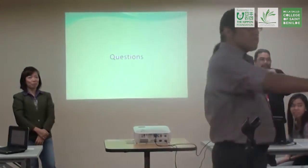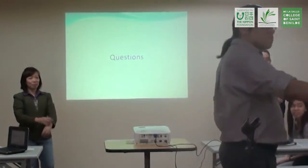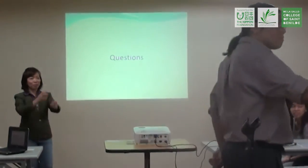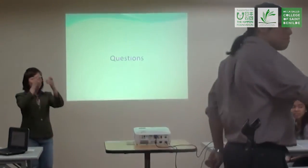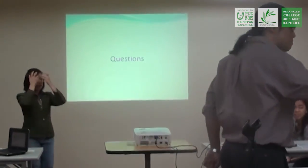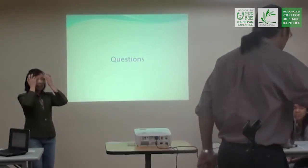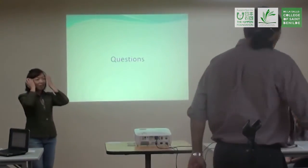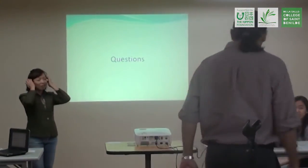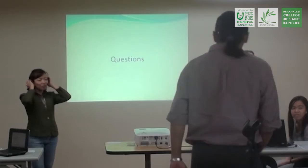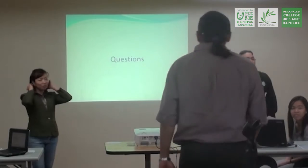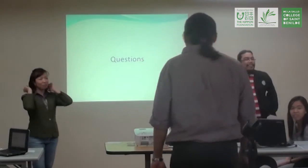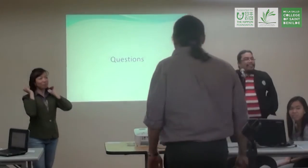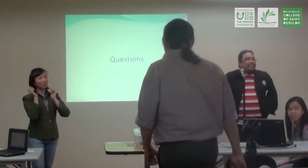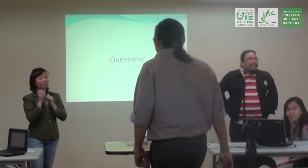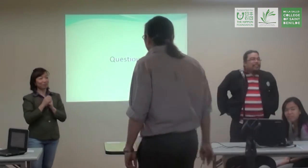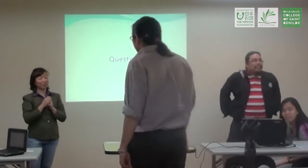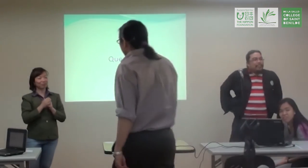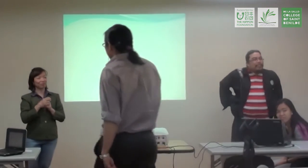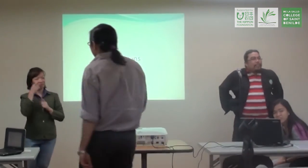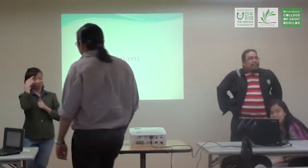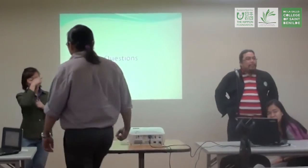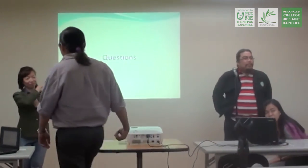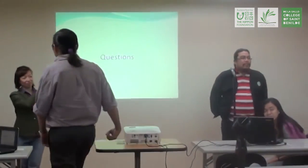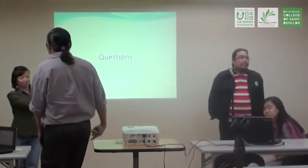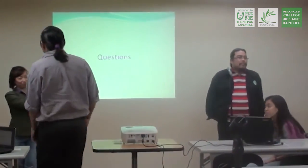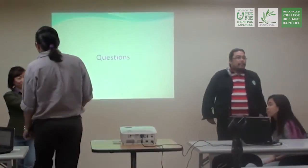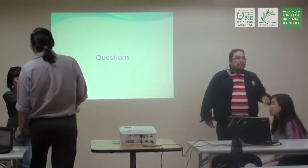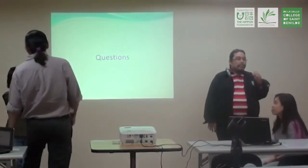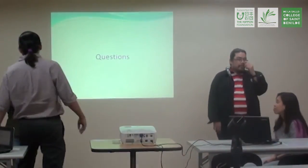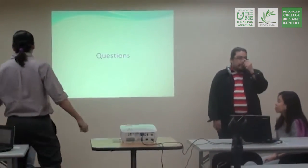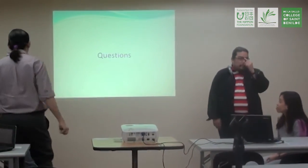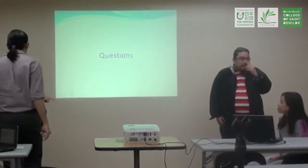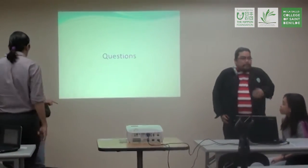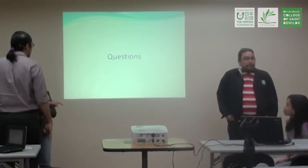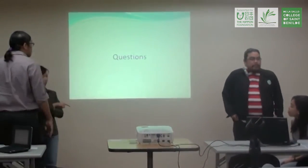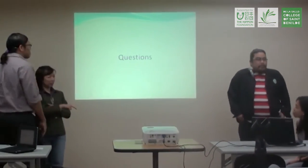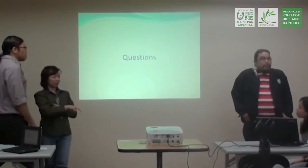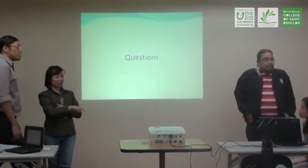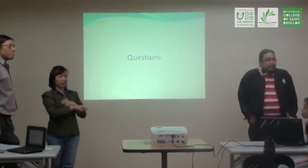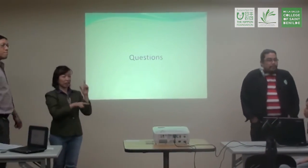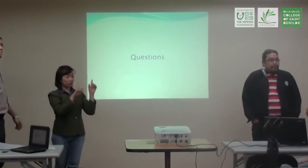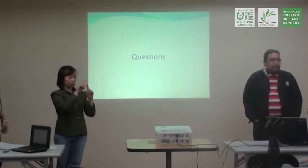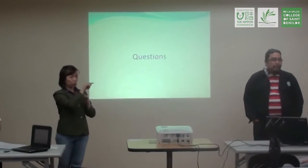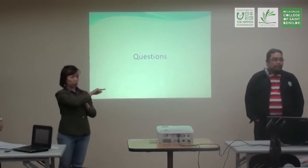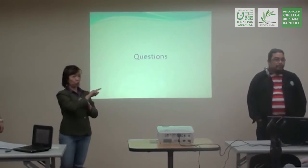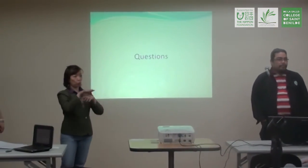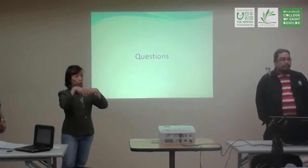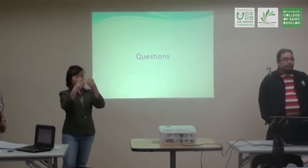Sir Rice, just a question. Did you also compare, or did you give